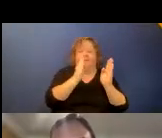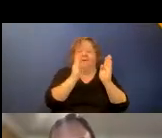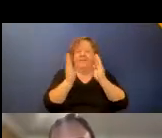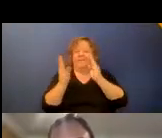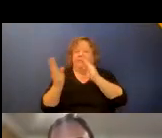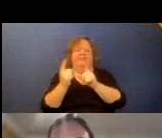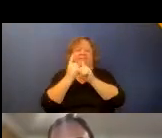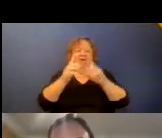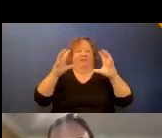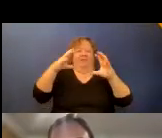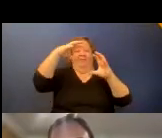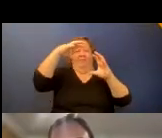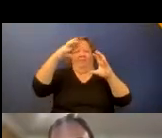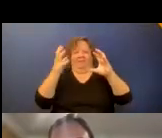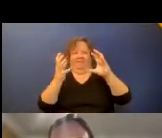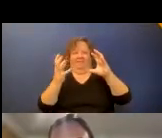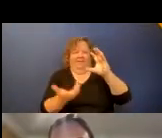we'll be happy to introduce you